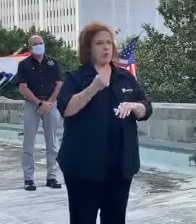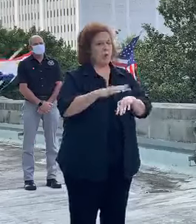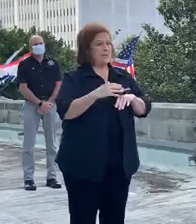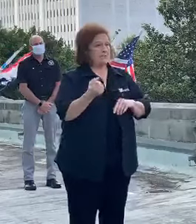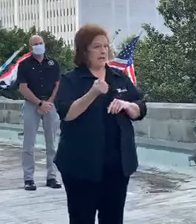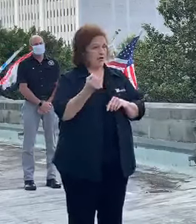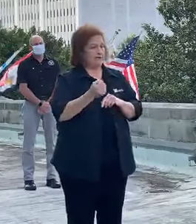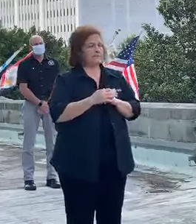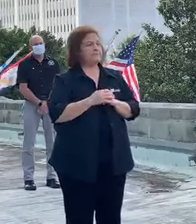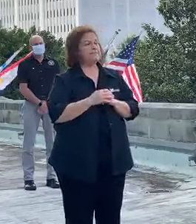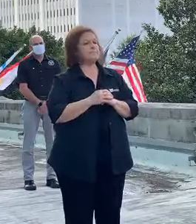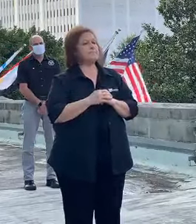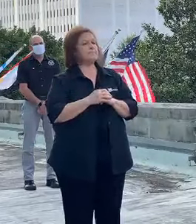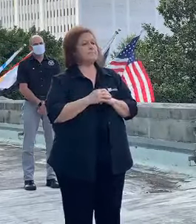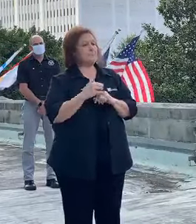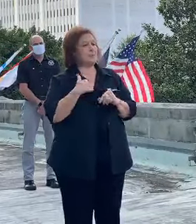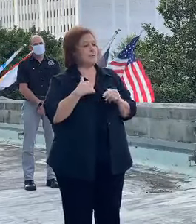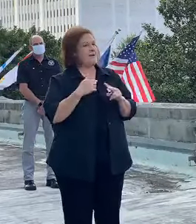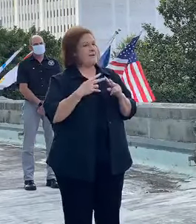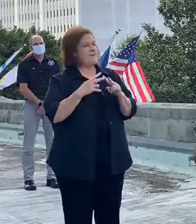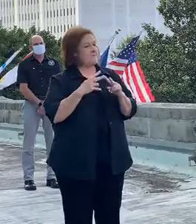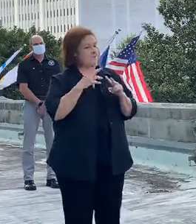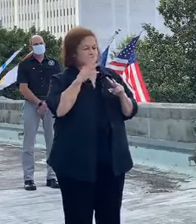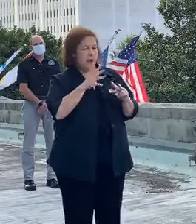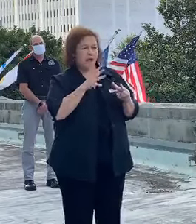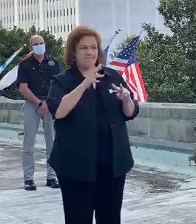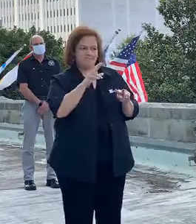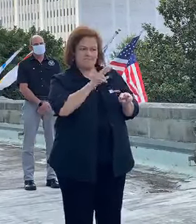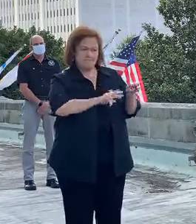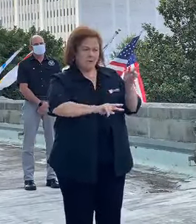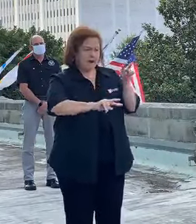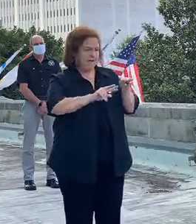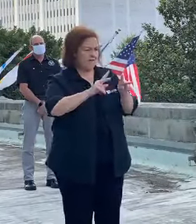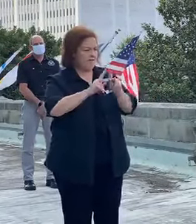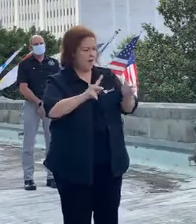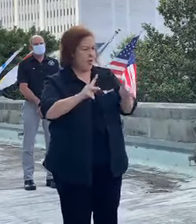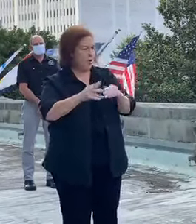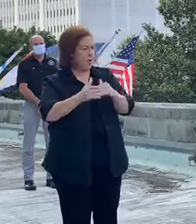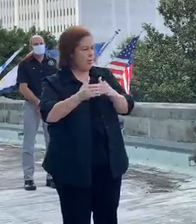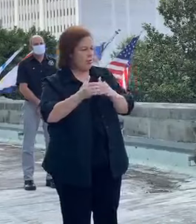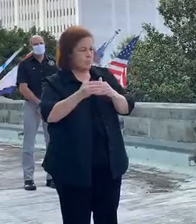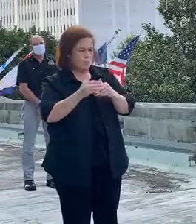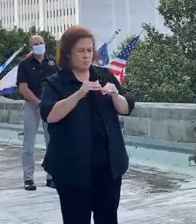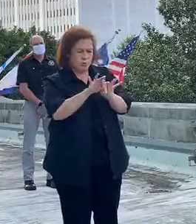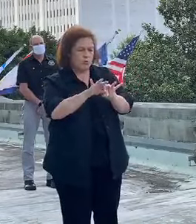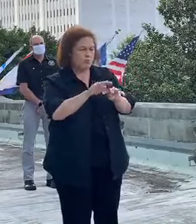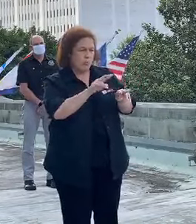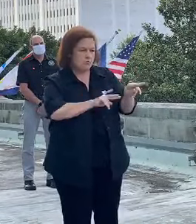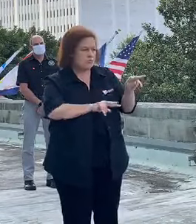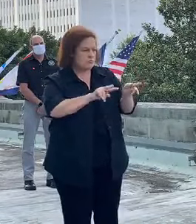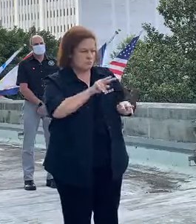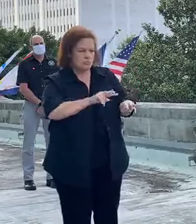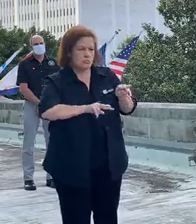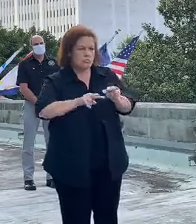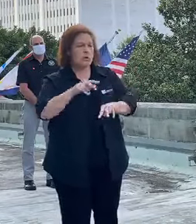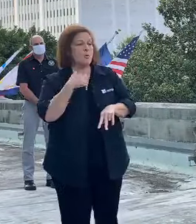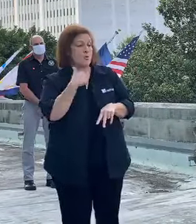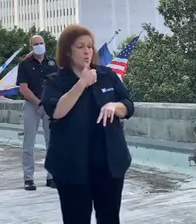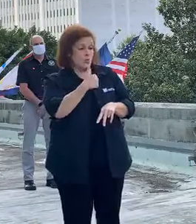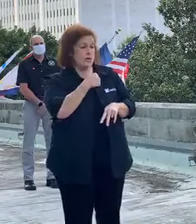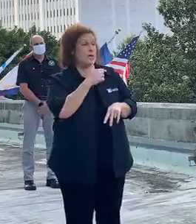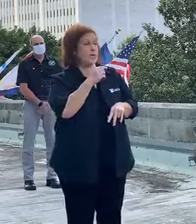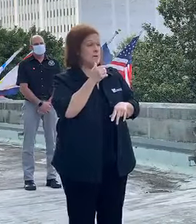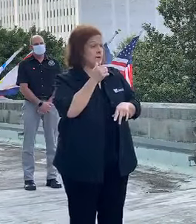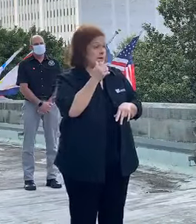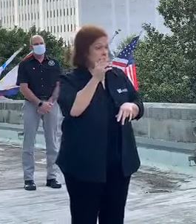are very closely monitoring and will continue to monitor the situation and must be prepared to